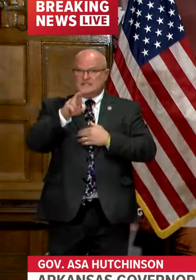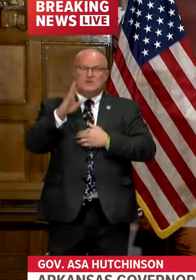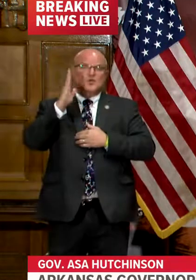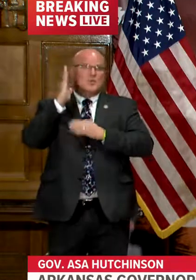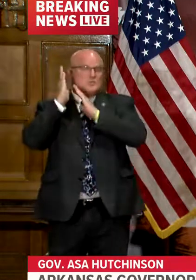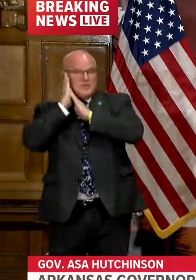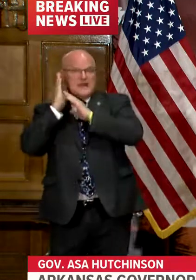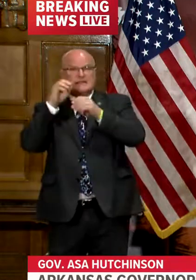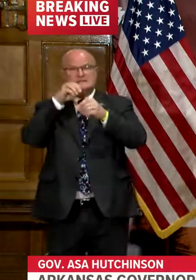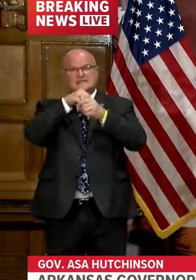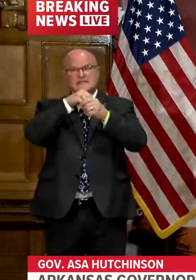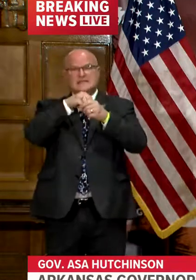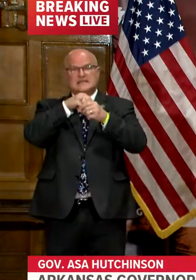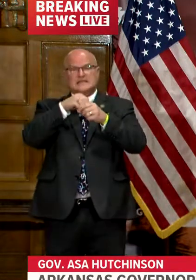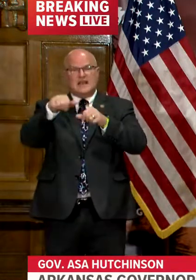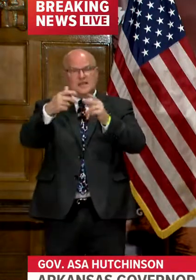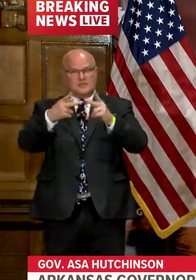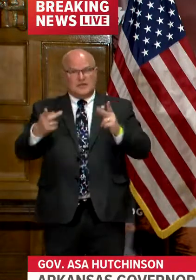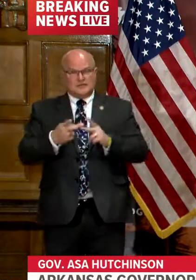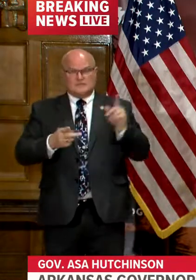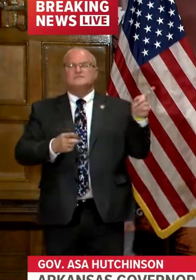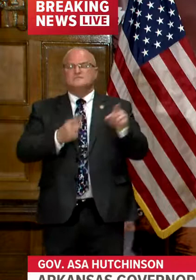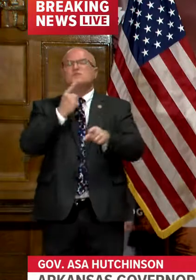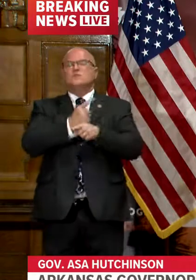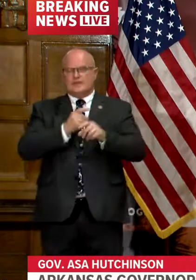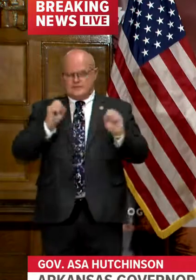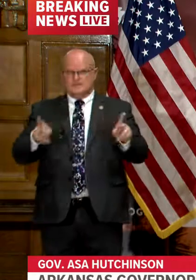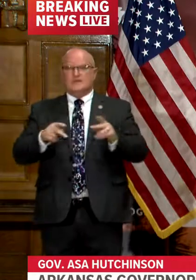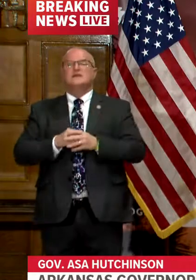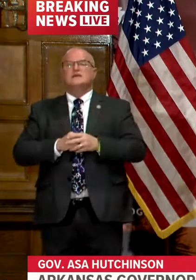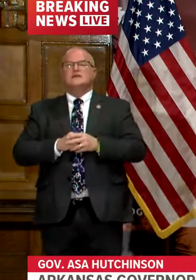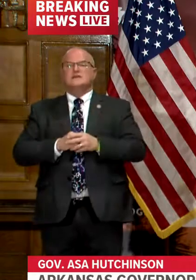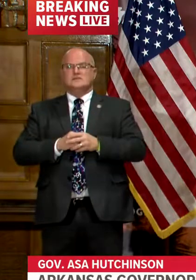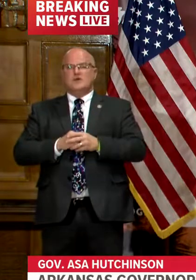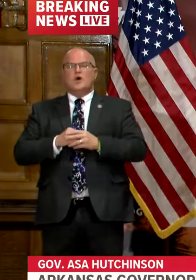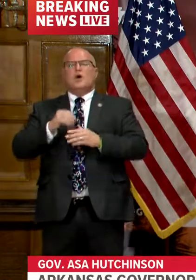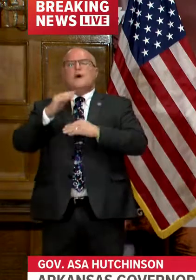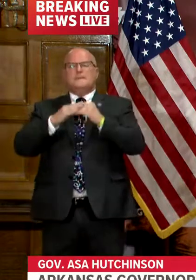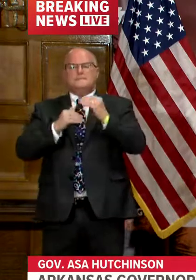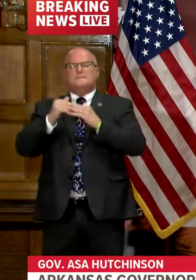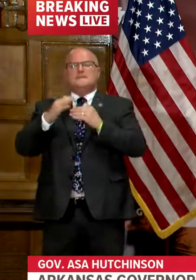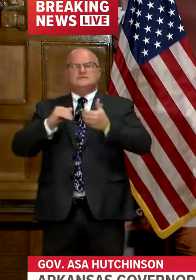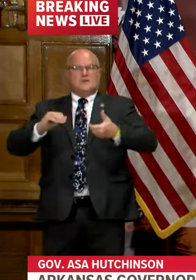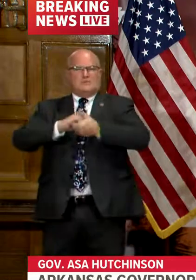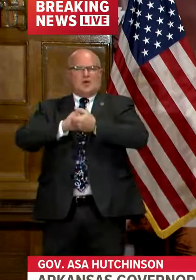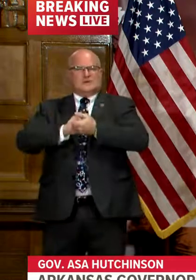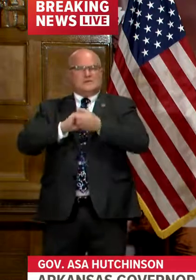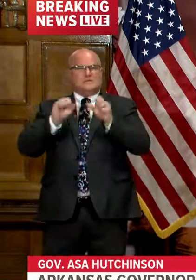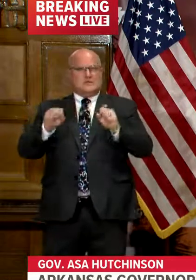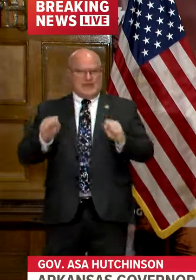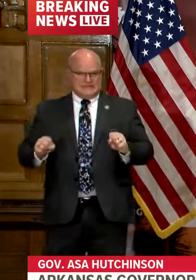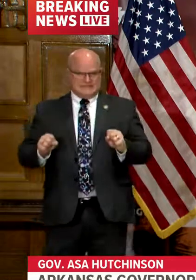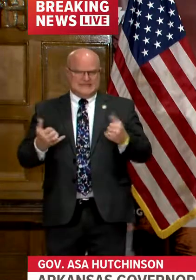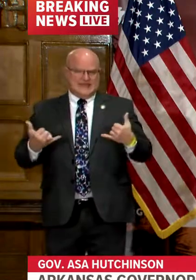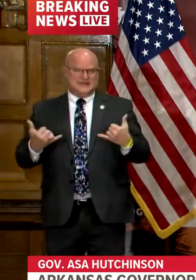beds elsewhere? That's correct. All right. So it builds a little bit of a partnership capacity